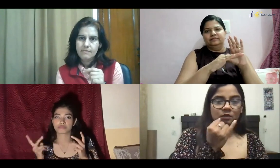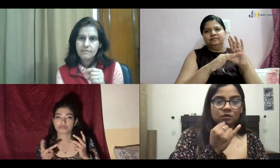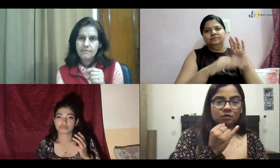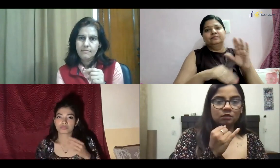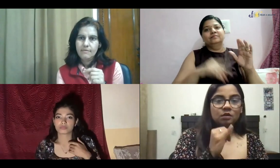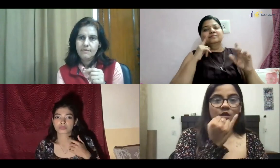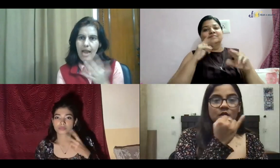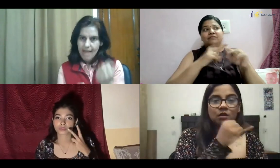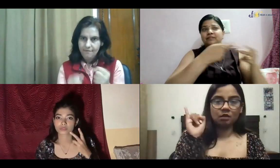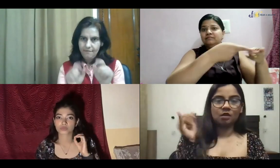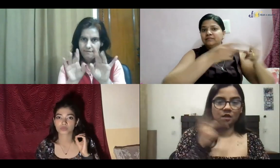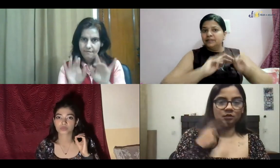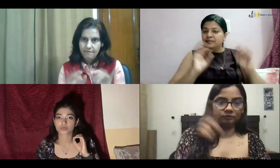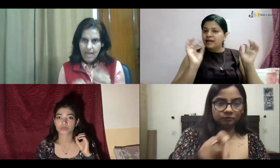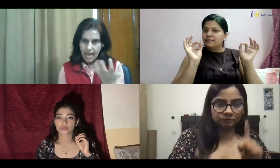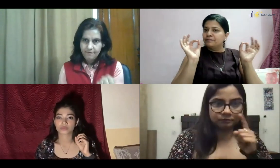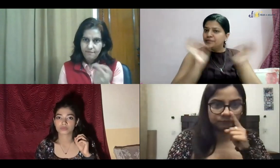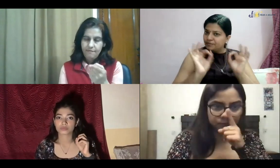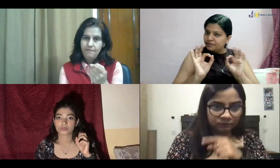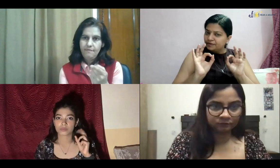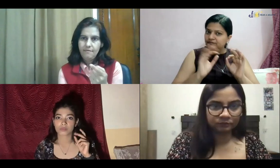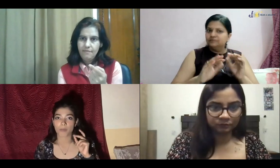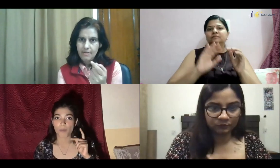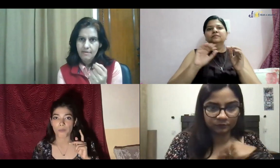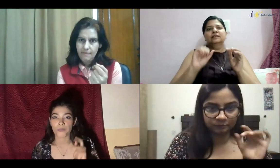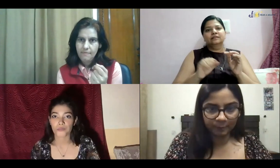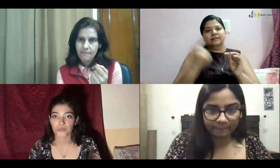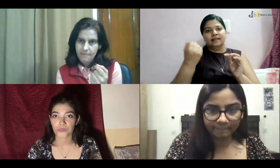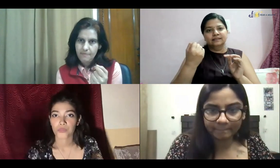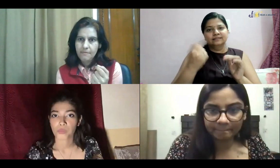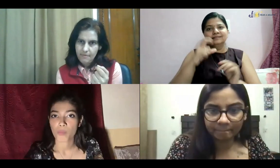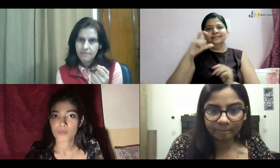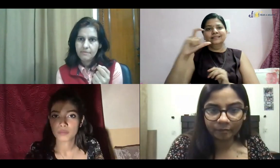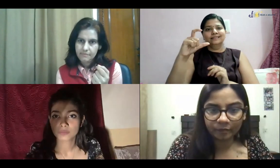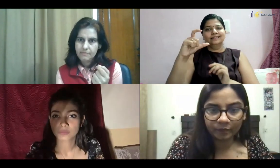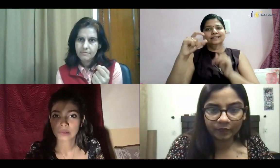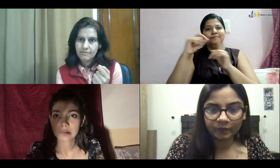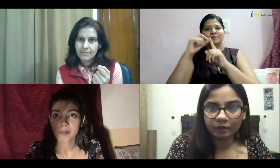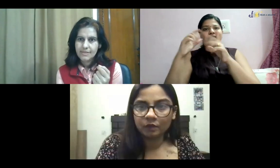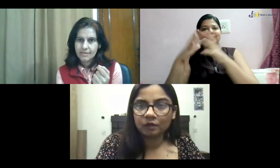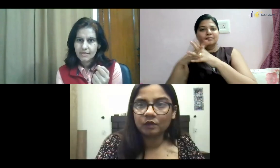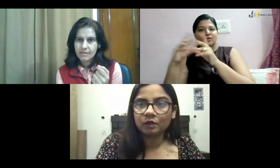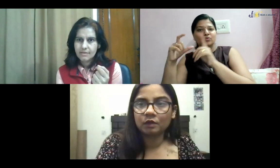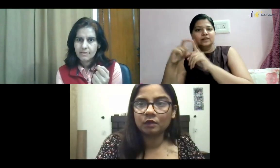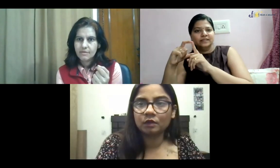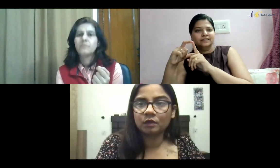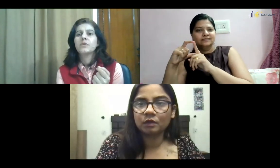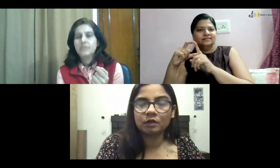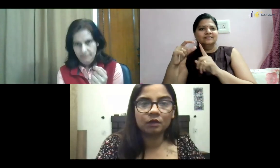RPWD Act, and you can email that. If they will not receive any response, you can